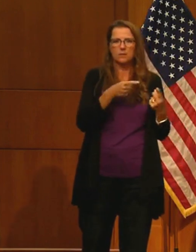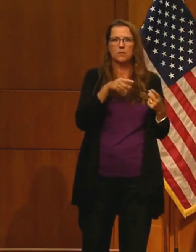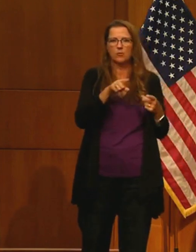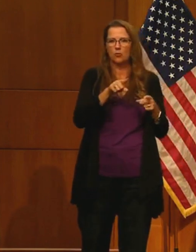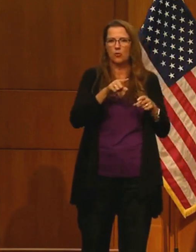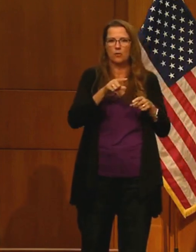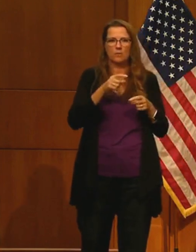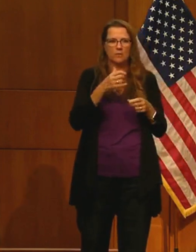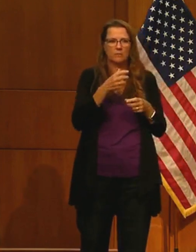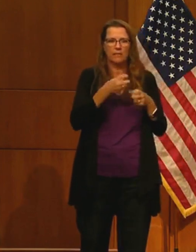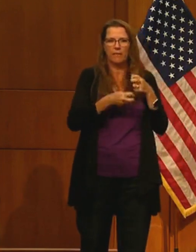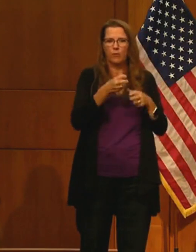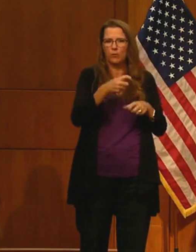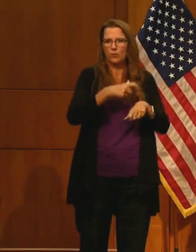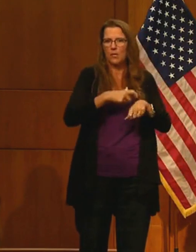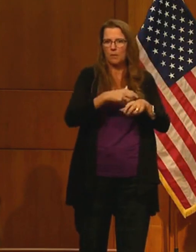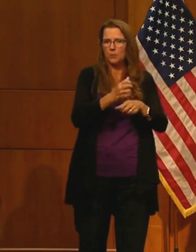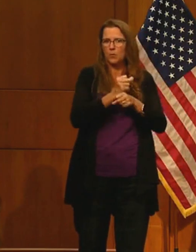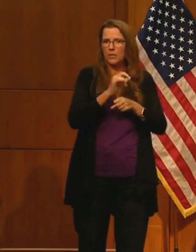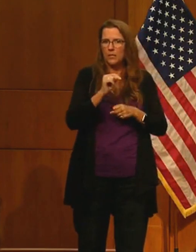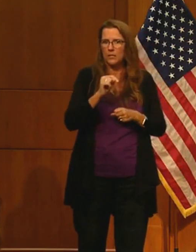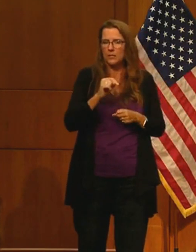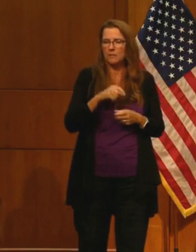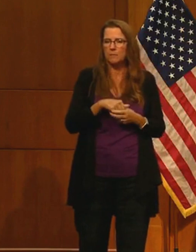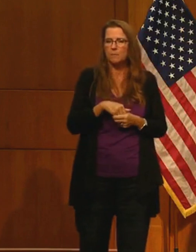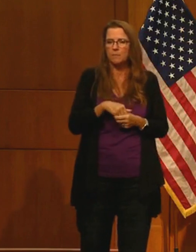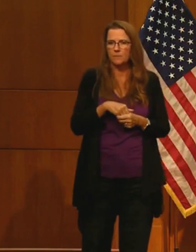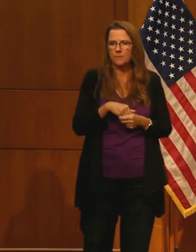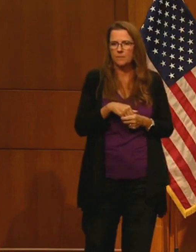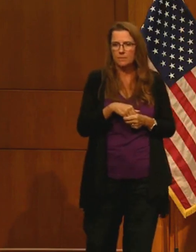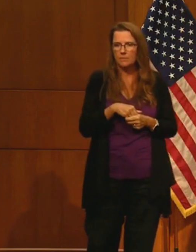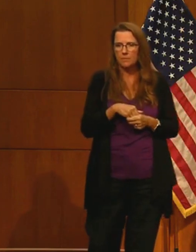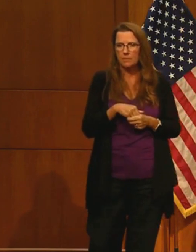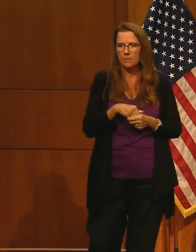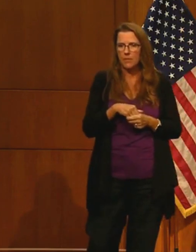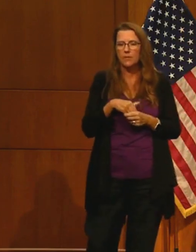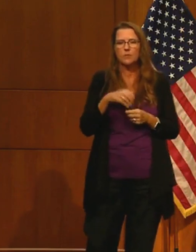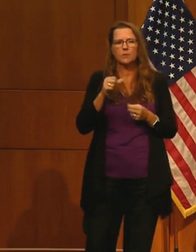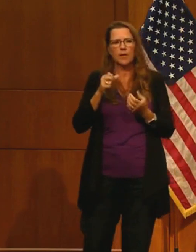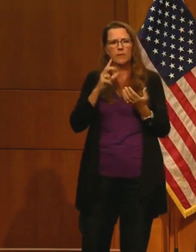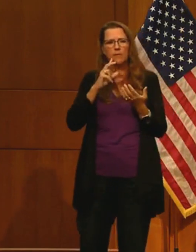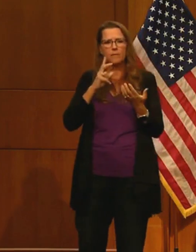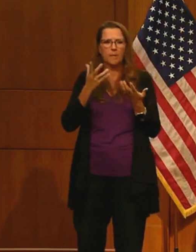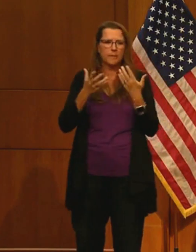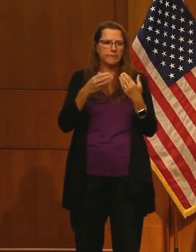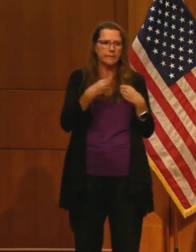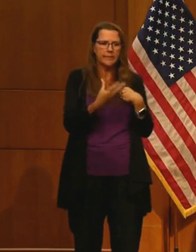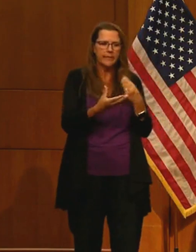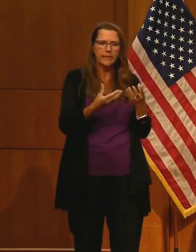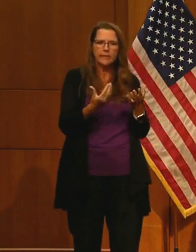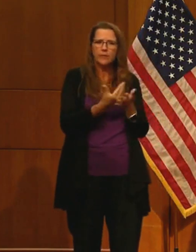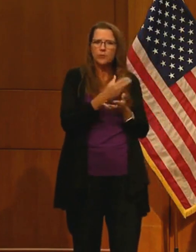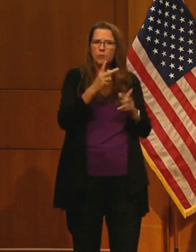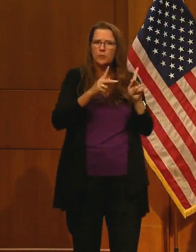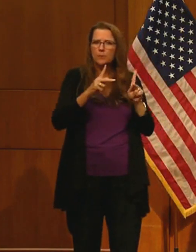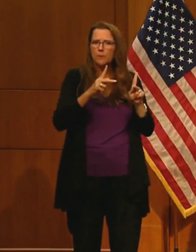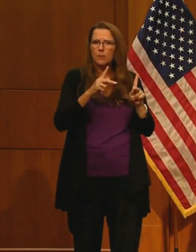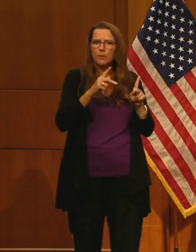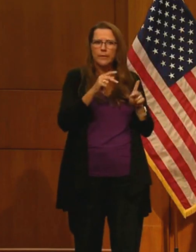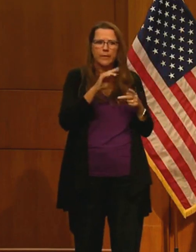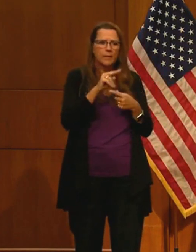yet there is a program whereby new people can get bonuses and such. Yeah, no, it's a great